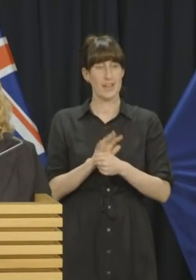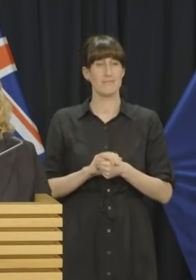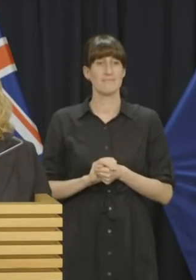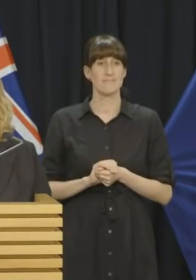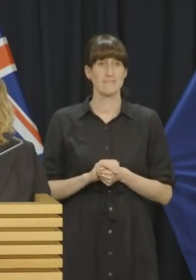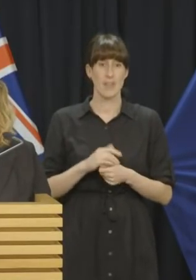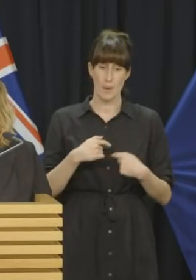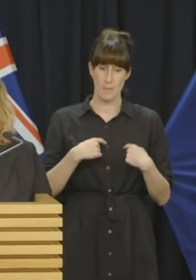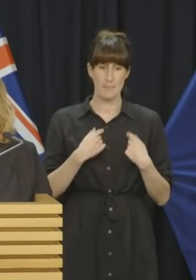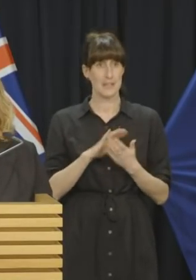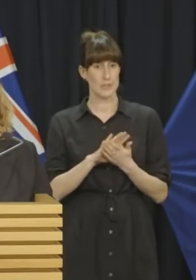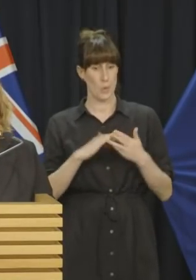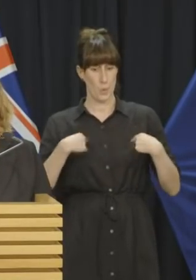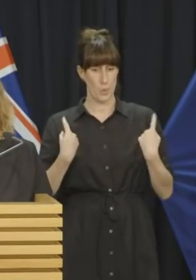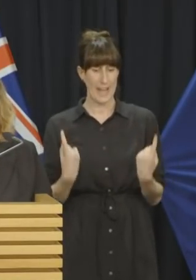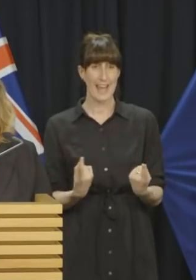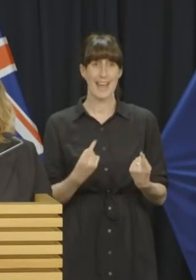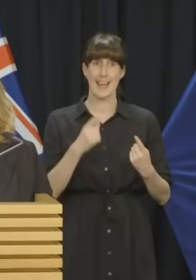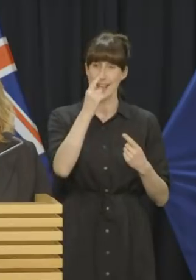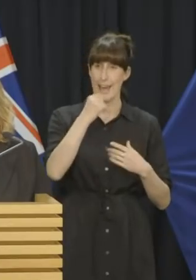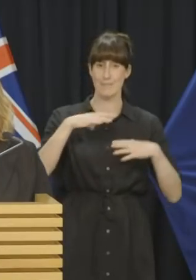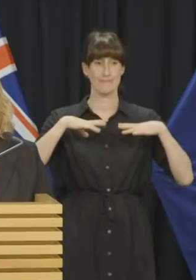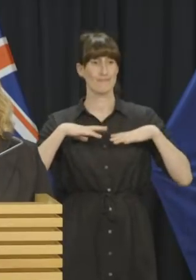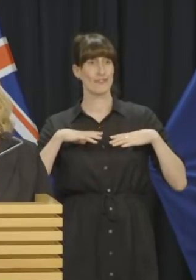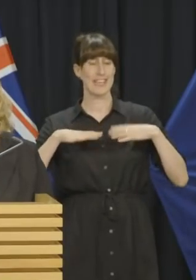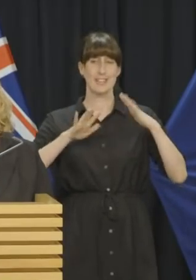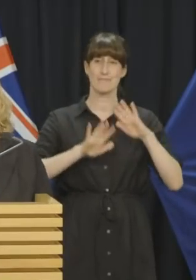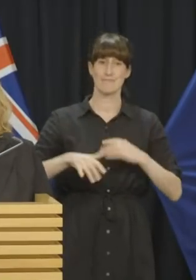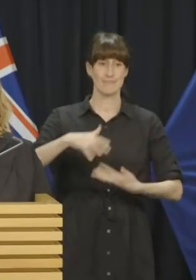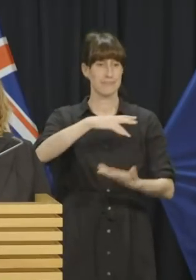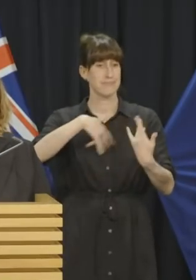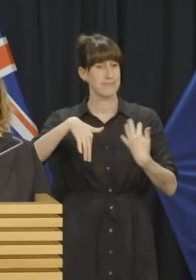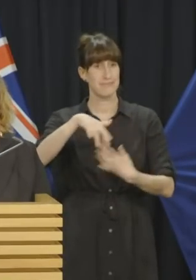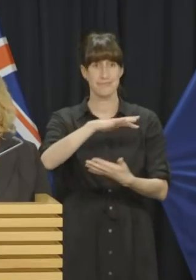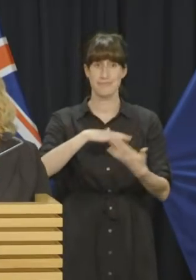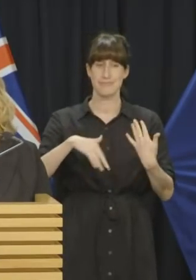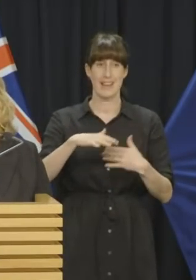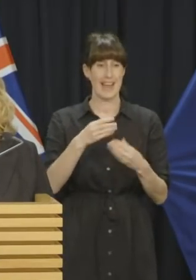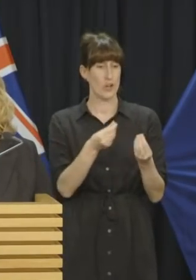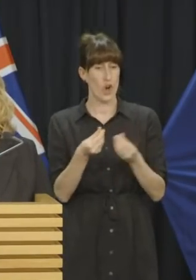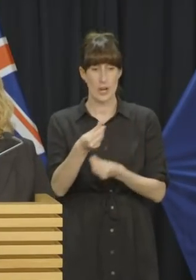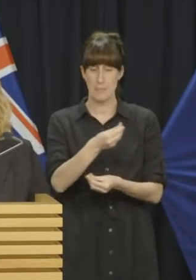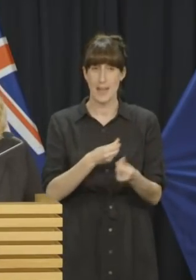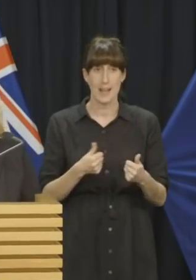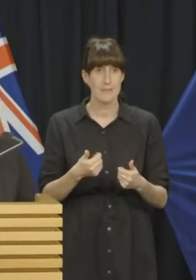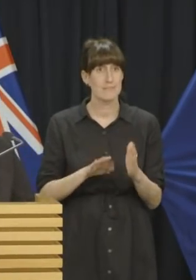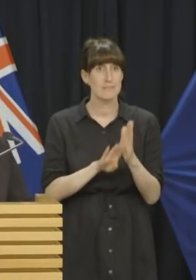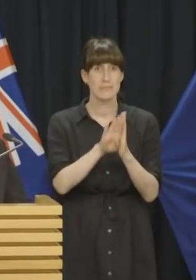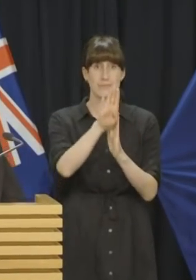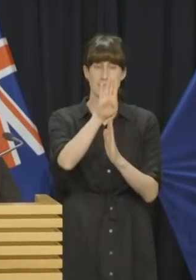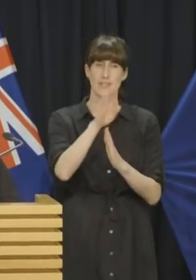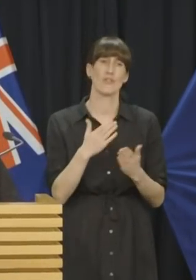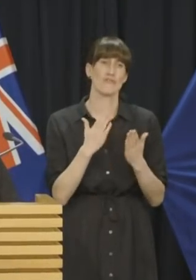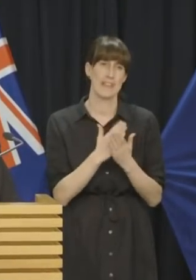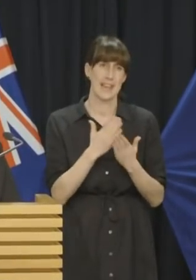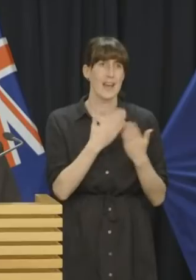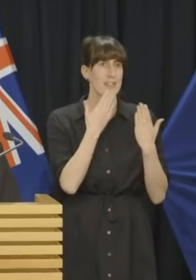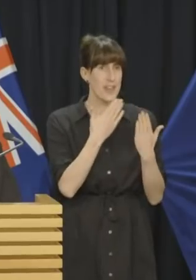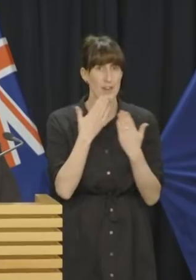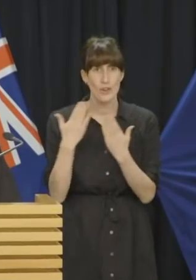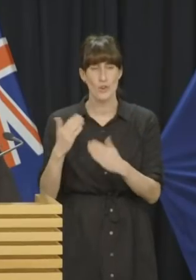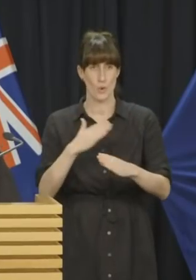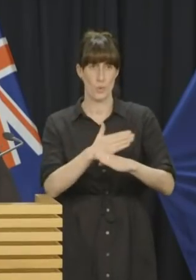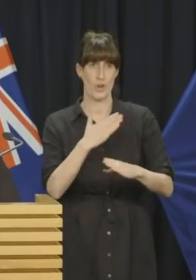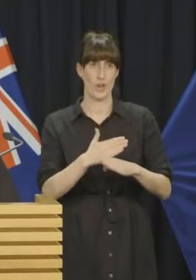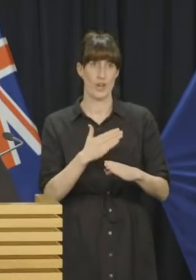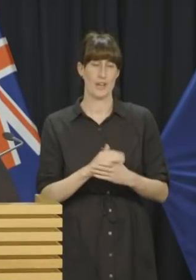these incredible social and economic freedoms, and I want to acknowledge and thank them for their efforts. So I'll hand over to